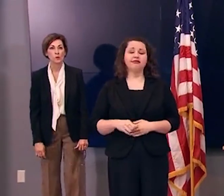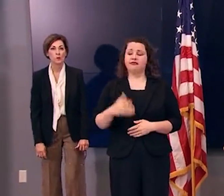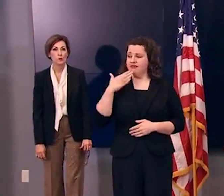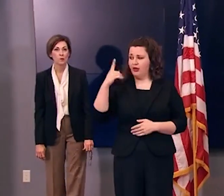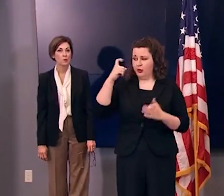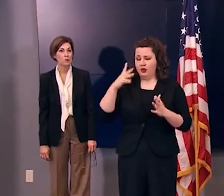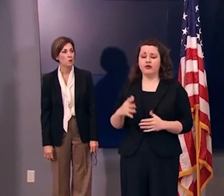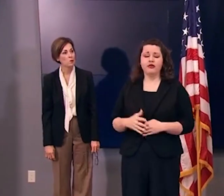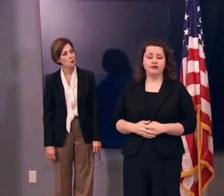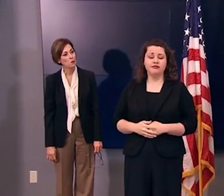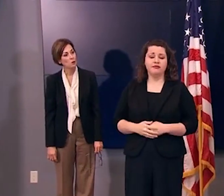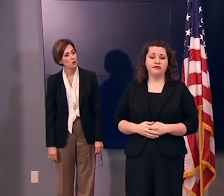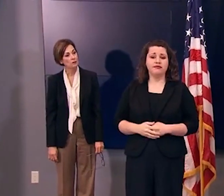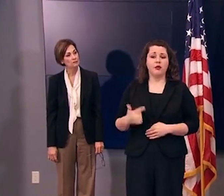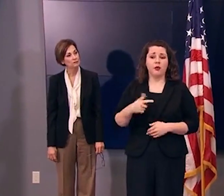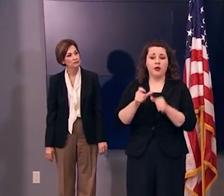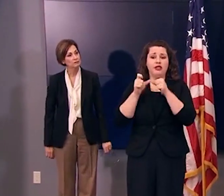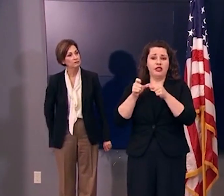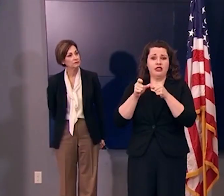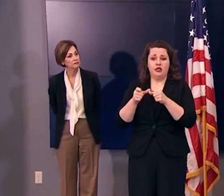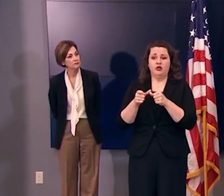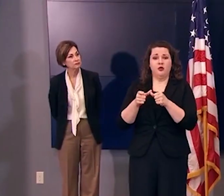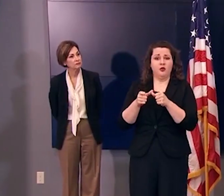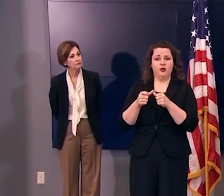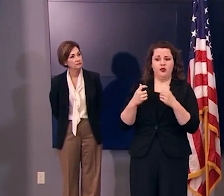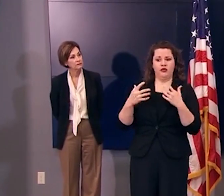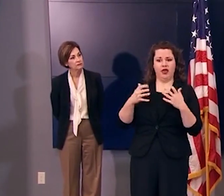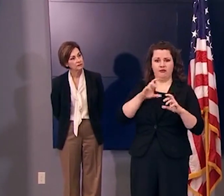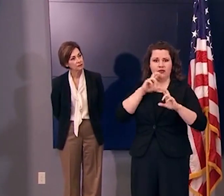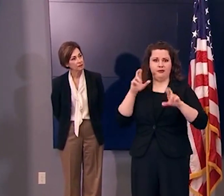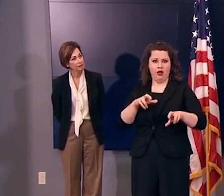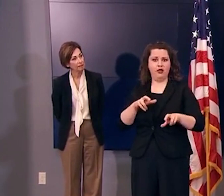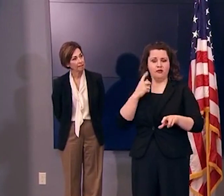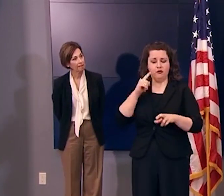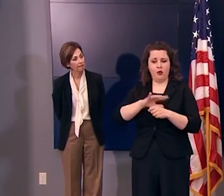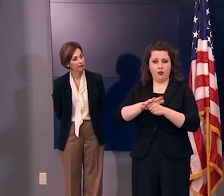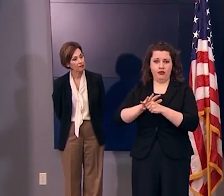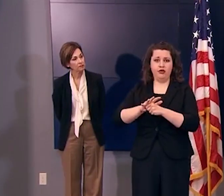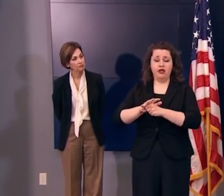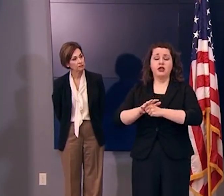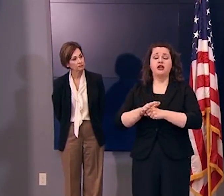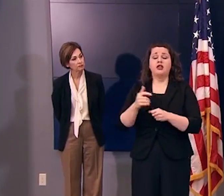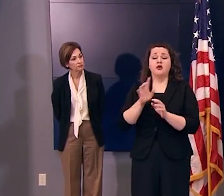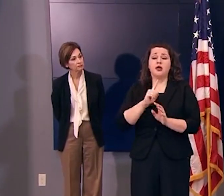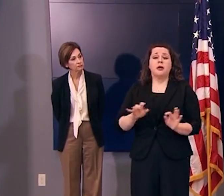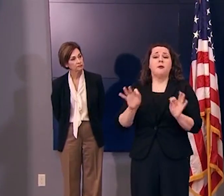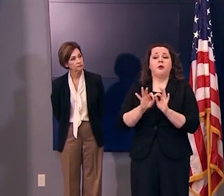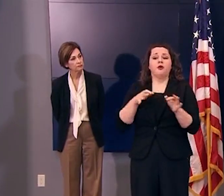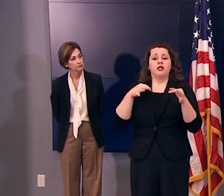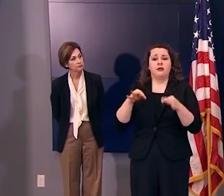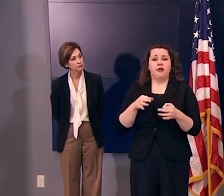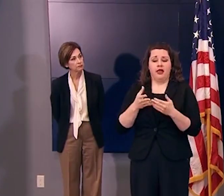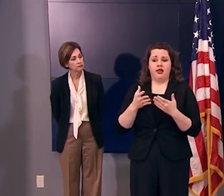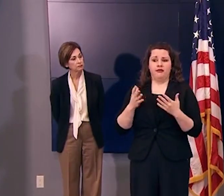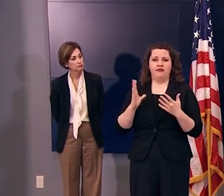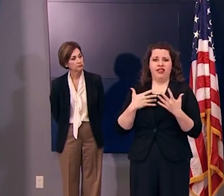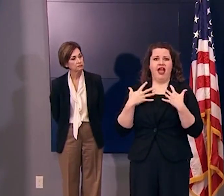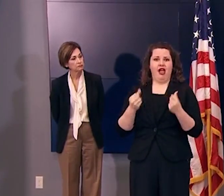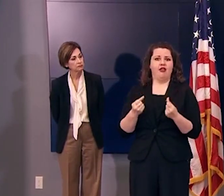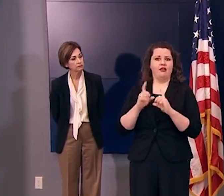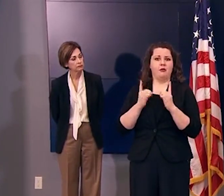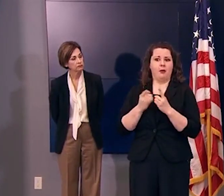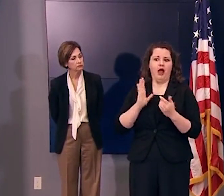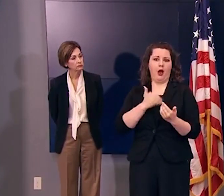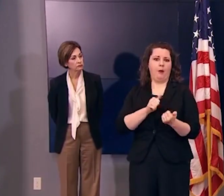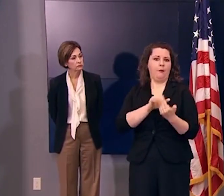Thank you, Governor. As we continue our public health response to COVID-19, it's important to explain the public health approach that we're